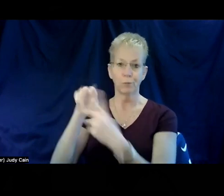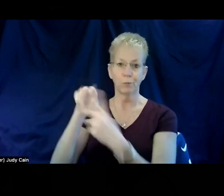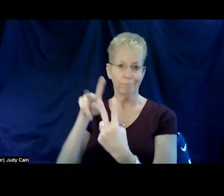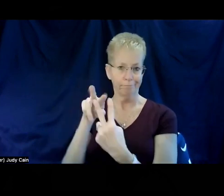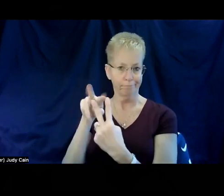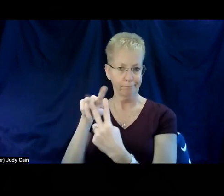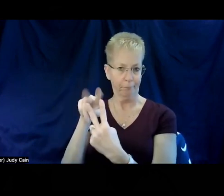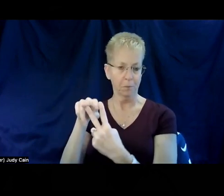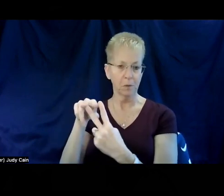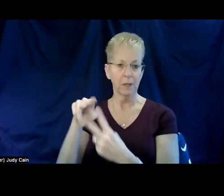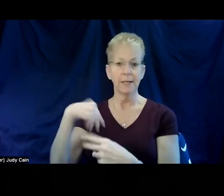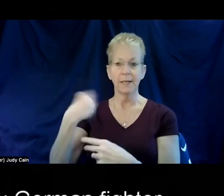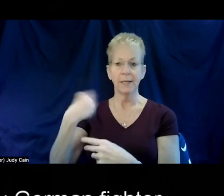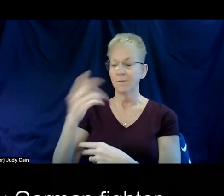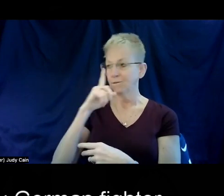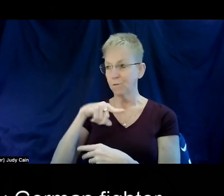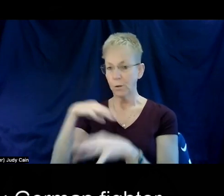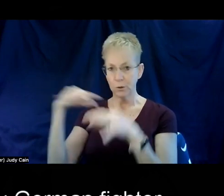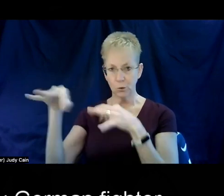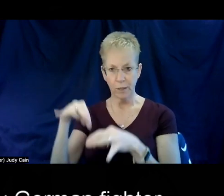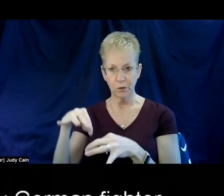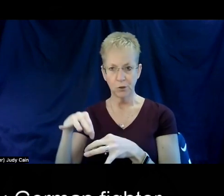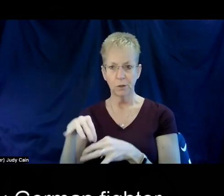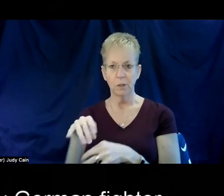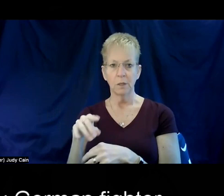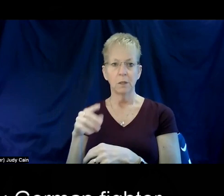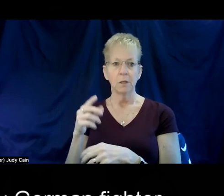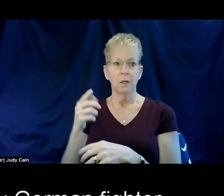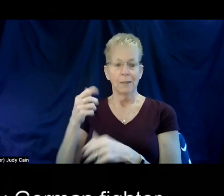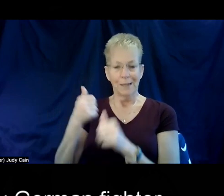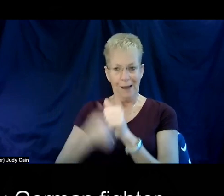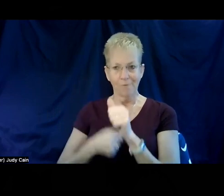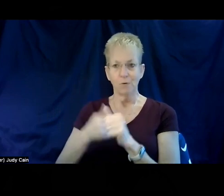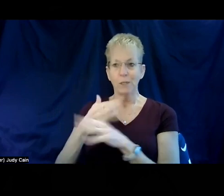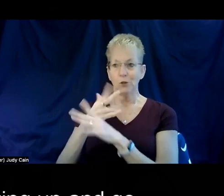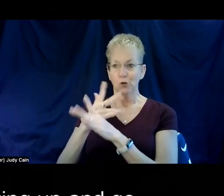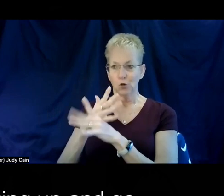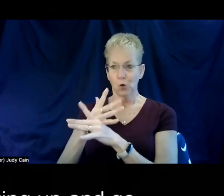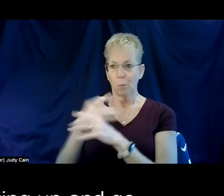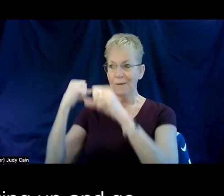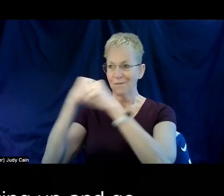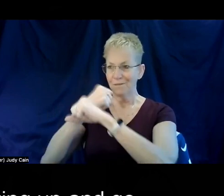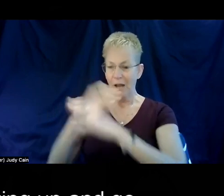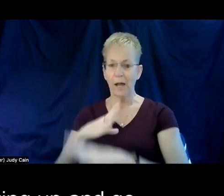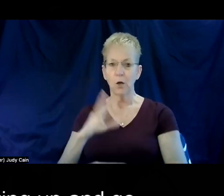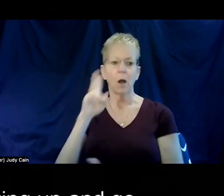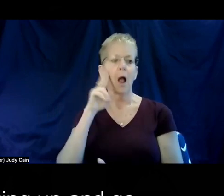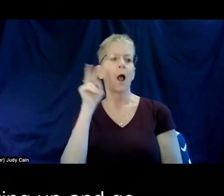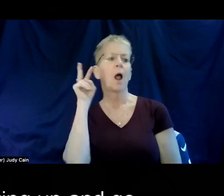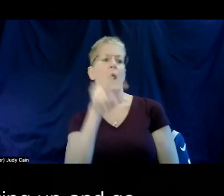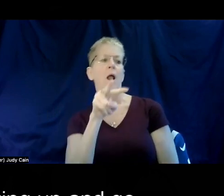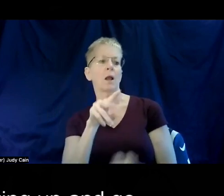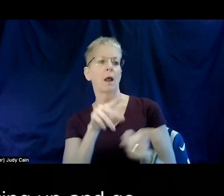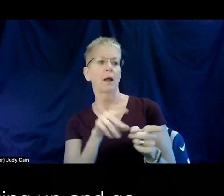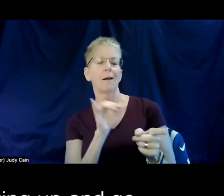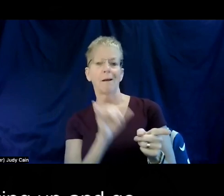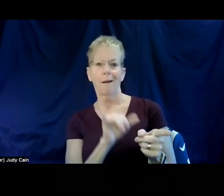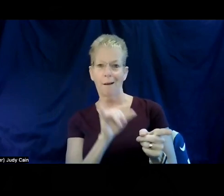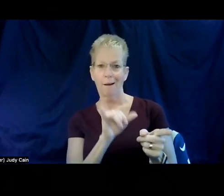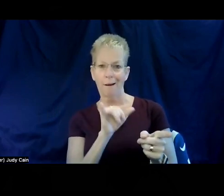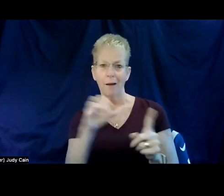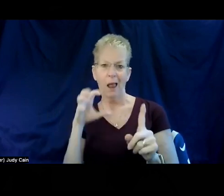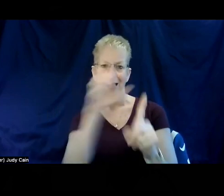give false directions. But it meant that every German fighter in the area could see their radar lighting up and go after